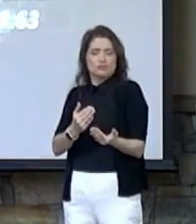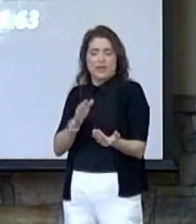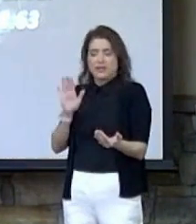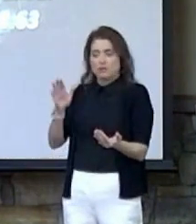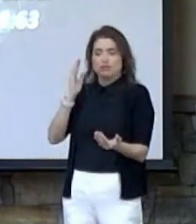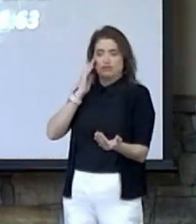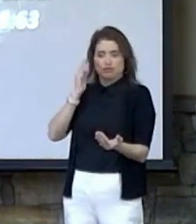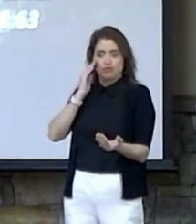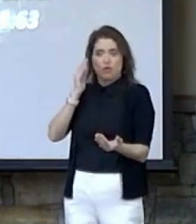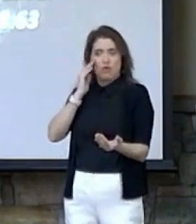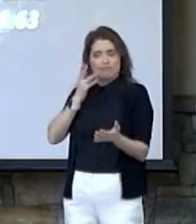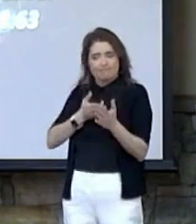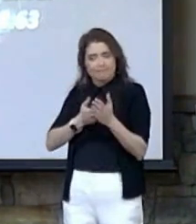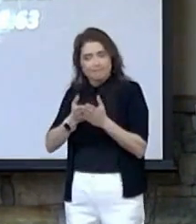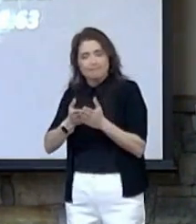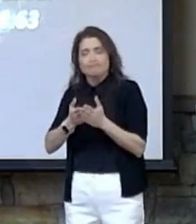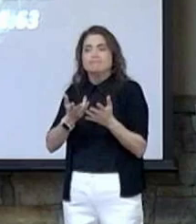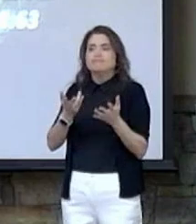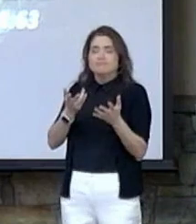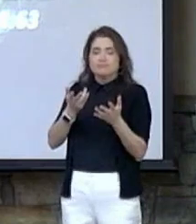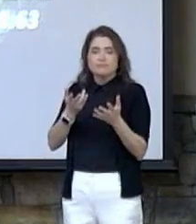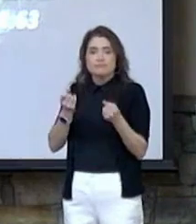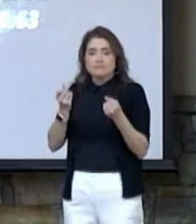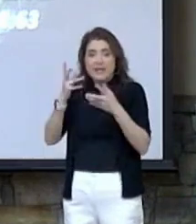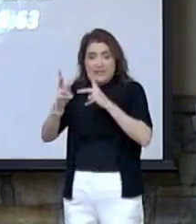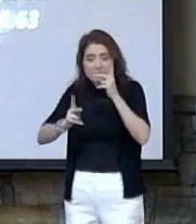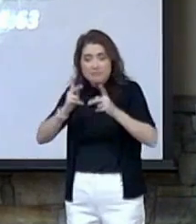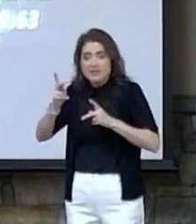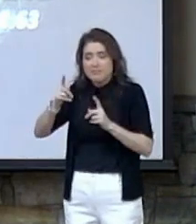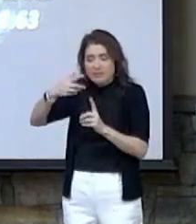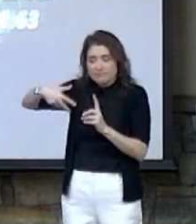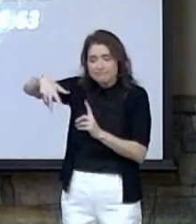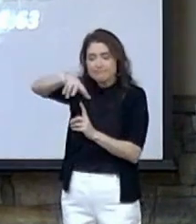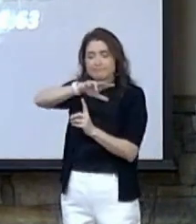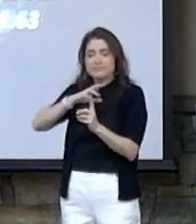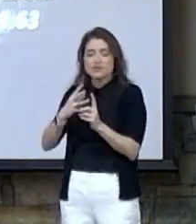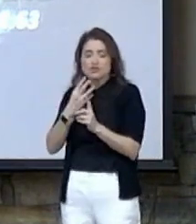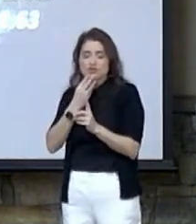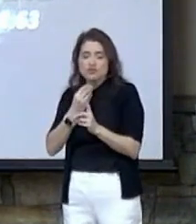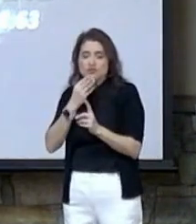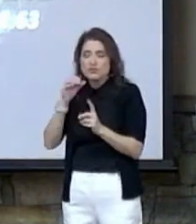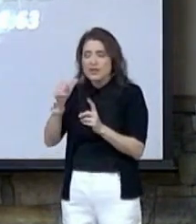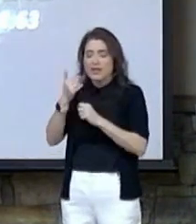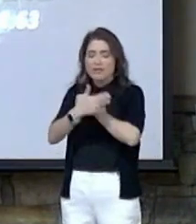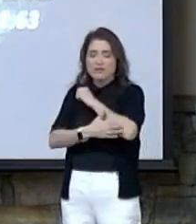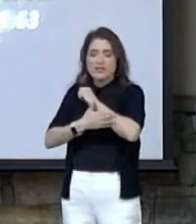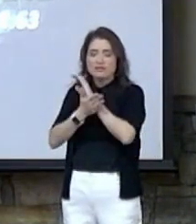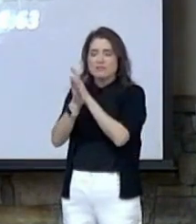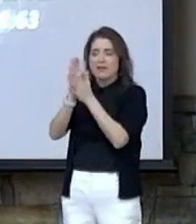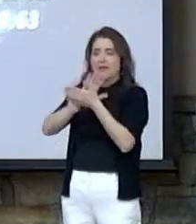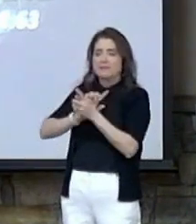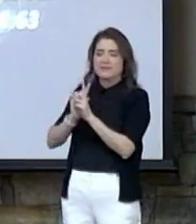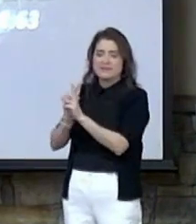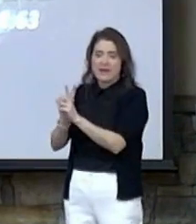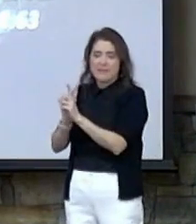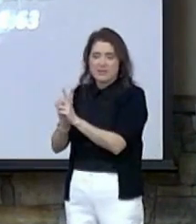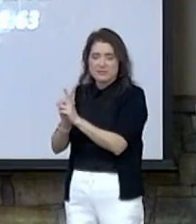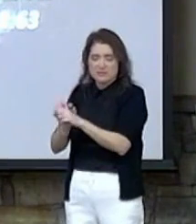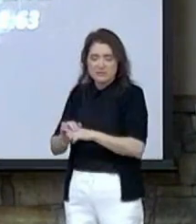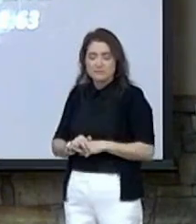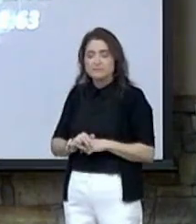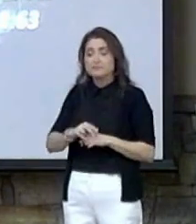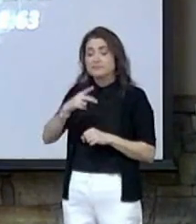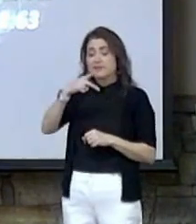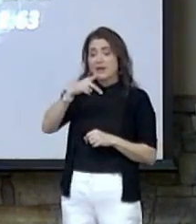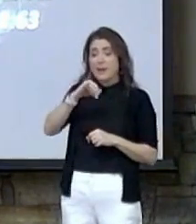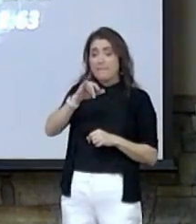be virtuous. Many people among the Jews and the other nations became his disciples. Pilate